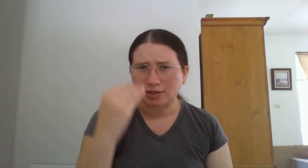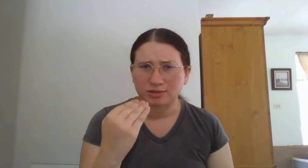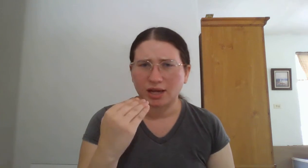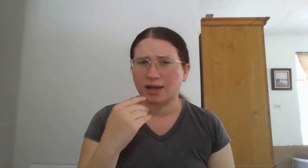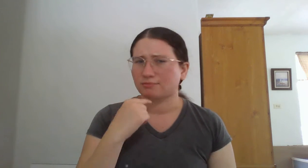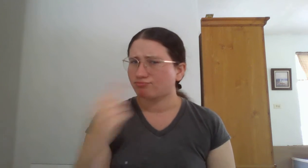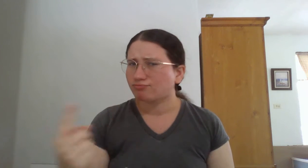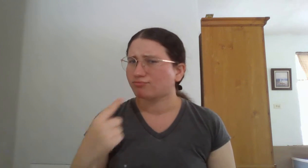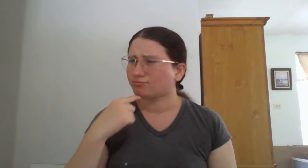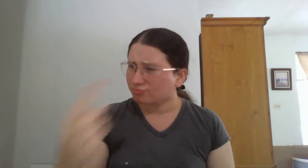eyebrows down.